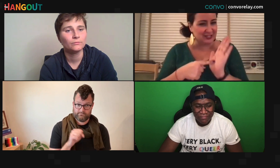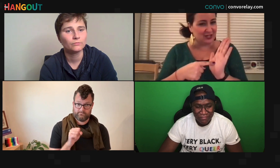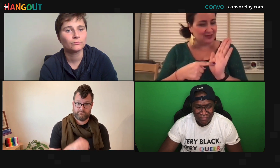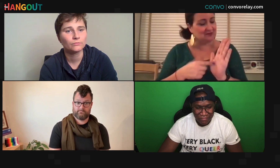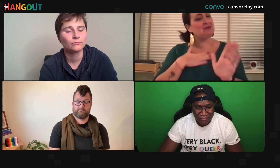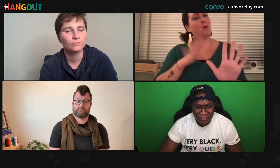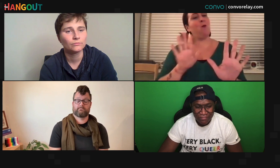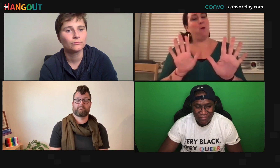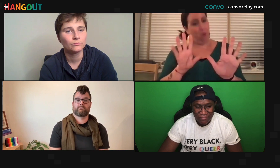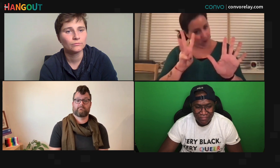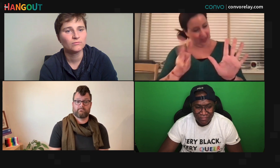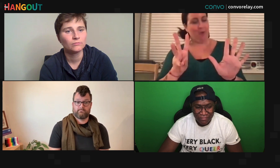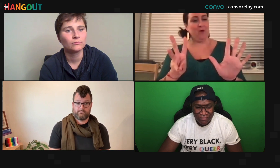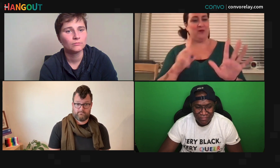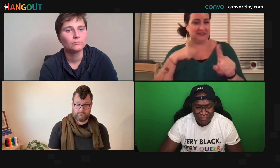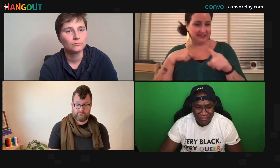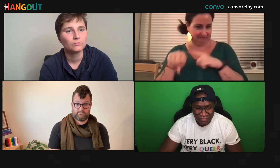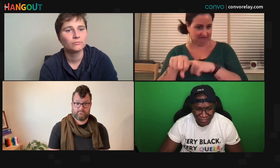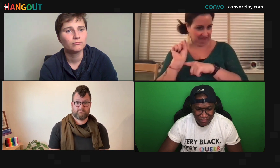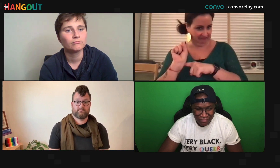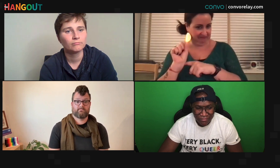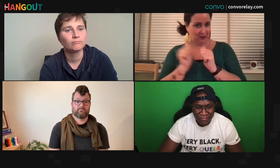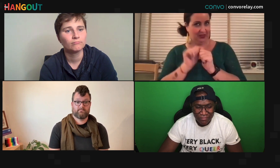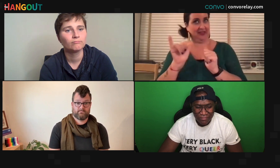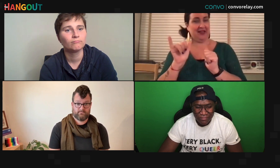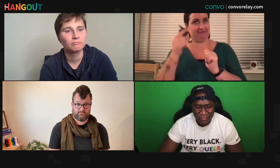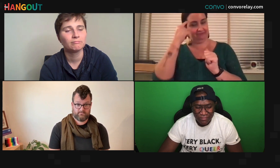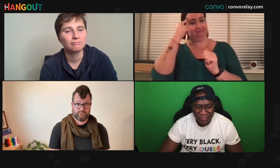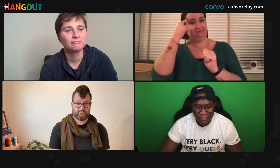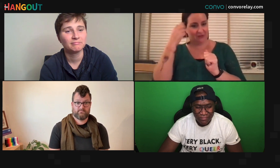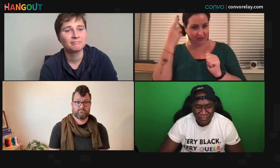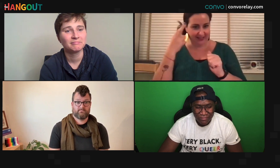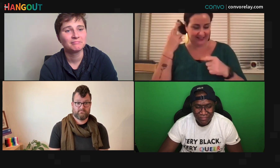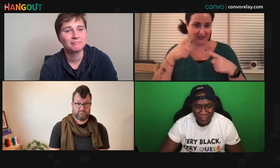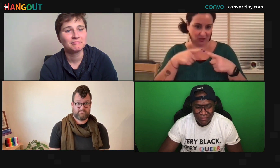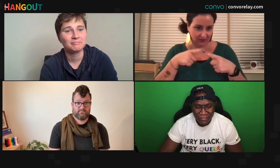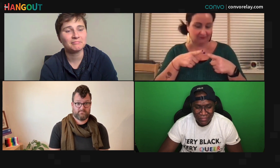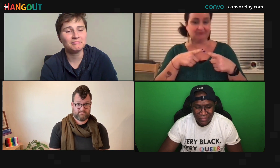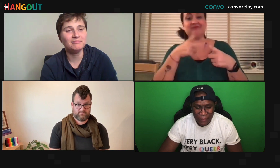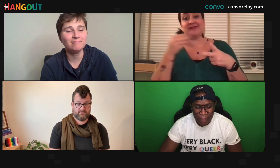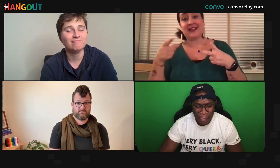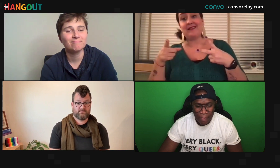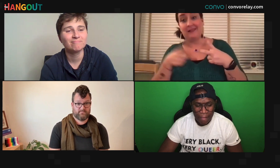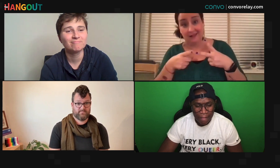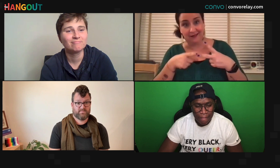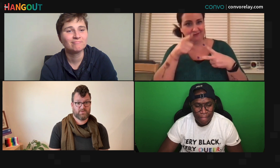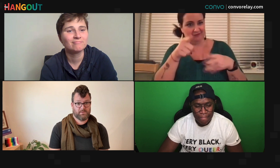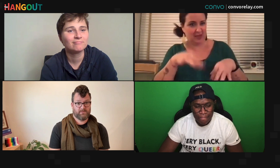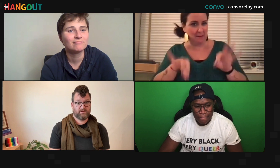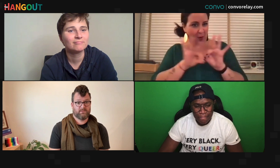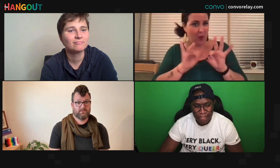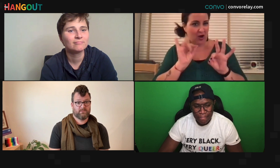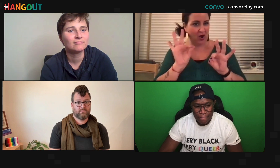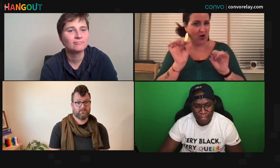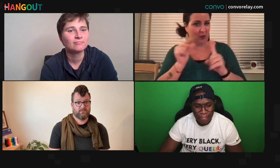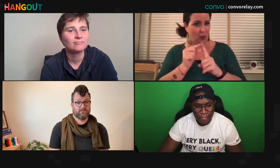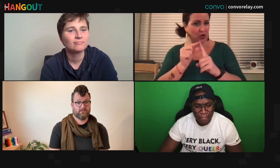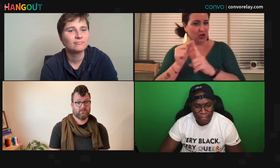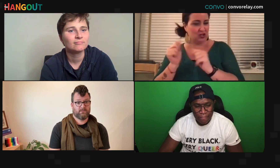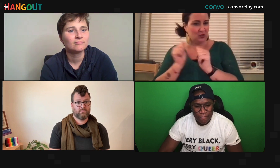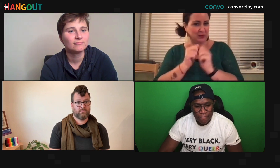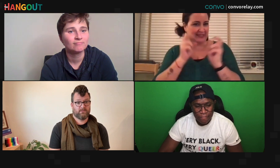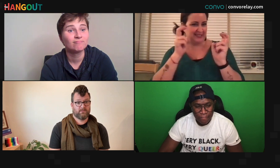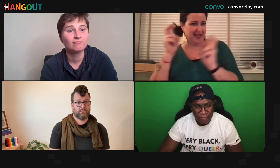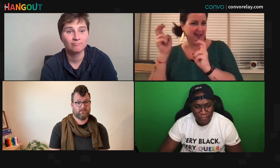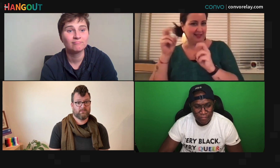diverse, authentic representation in people with those stories. I am flabbergasted. So that's definitely something that's taken